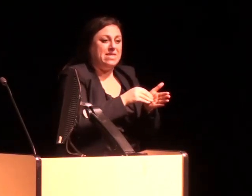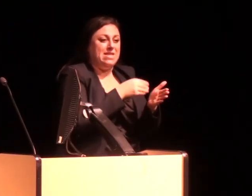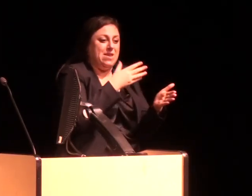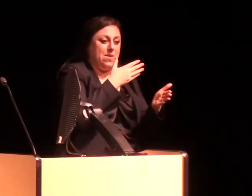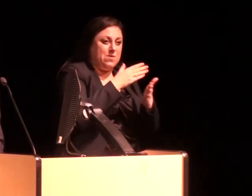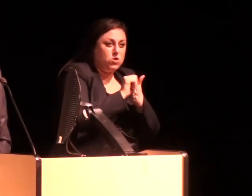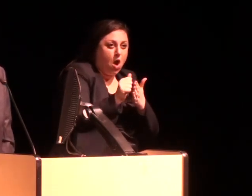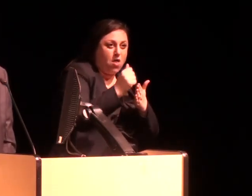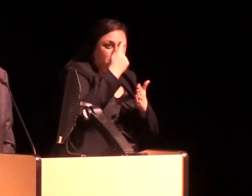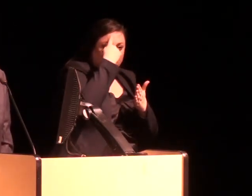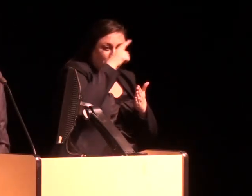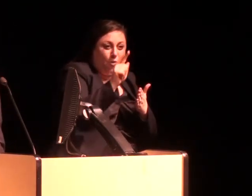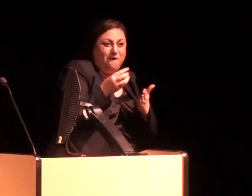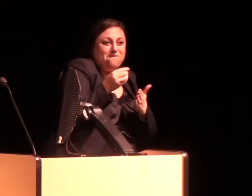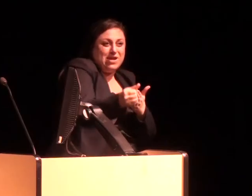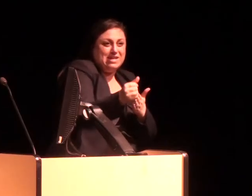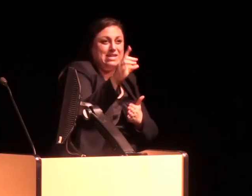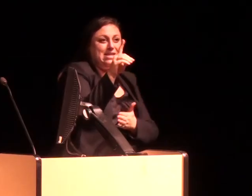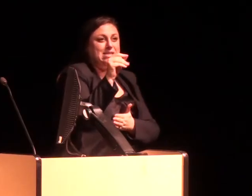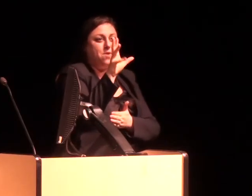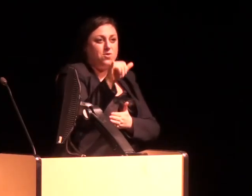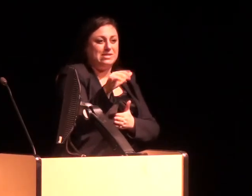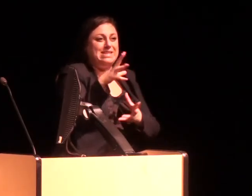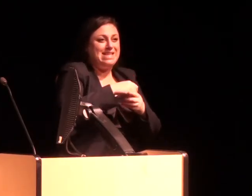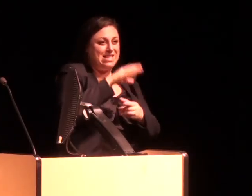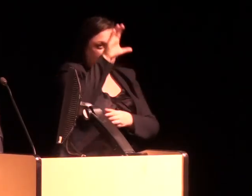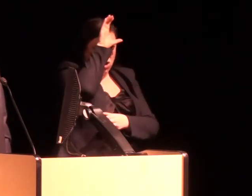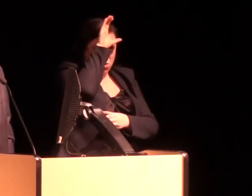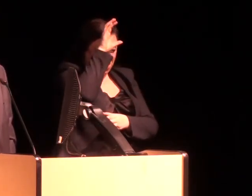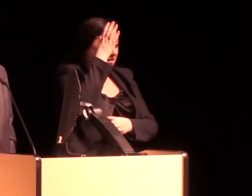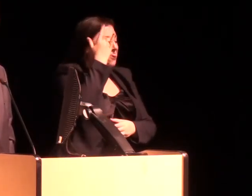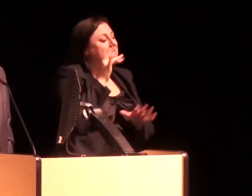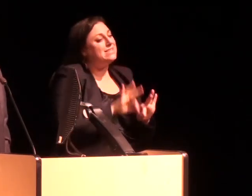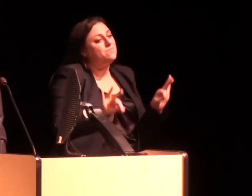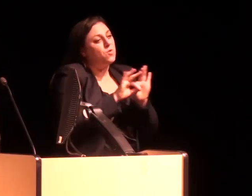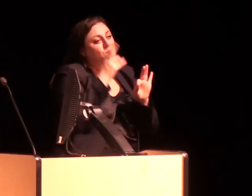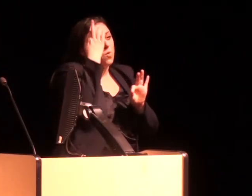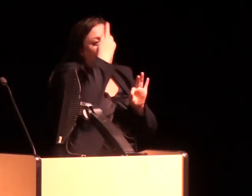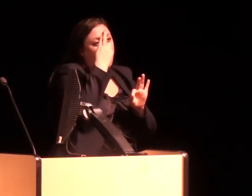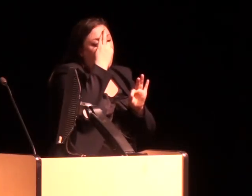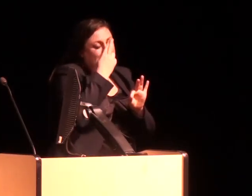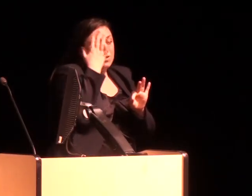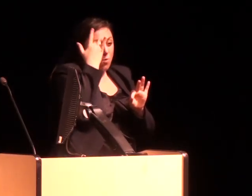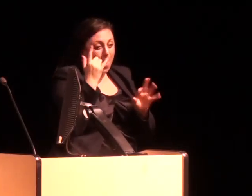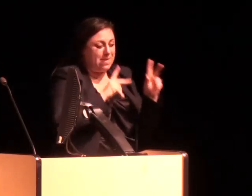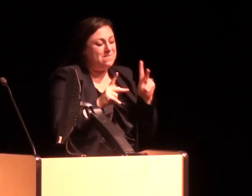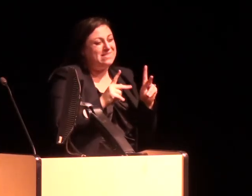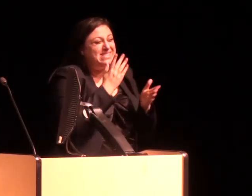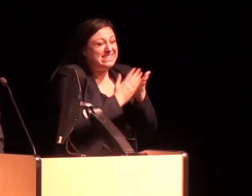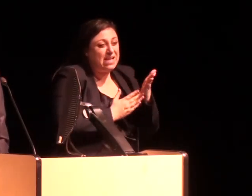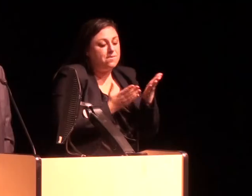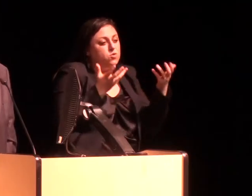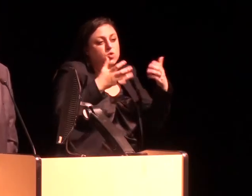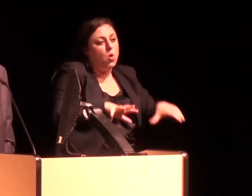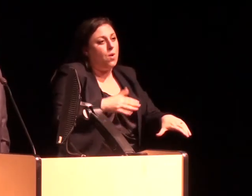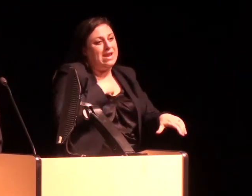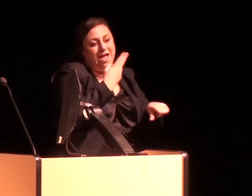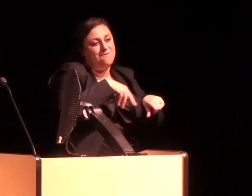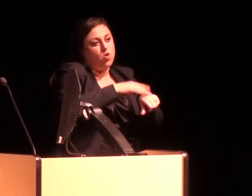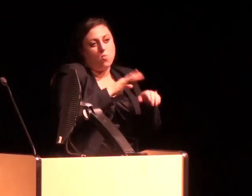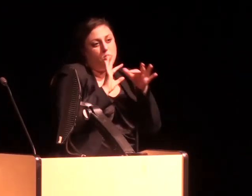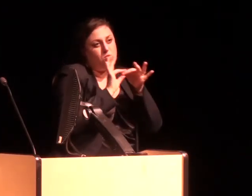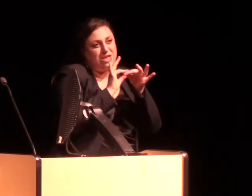efforts. That is an important reason why some people don't want to have normal relations in Cuba, between Cuba and the United